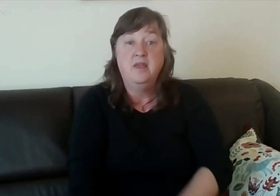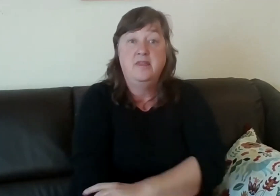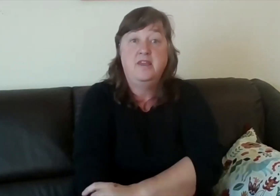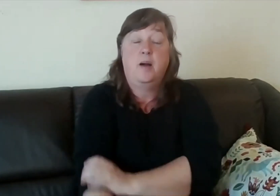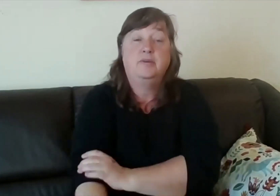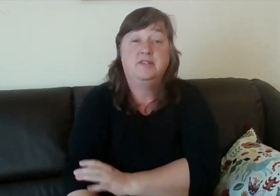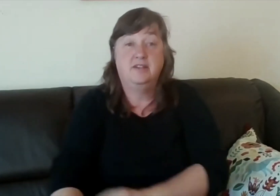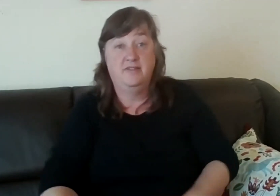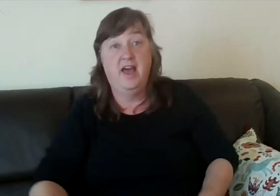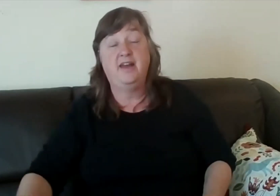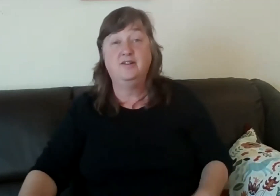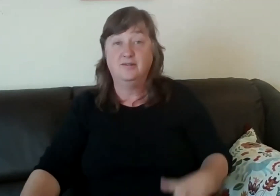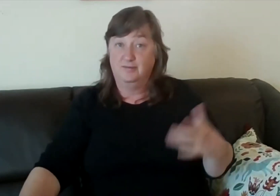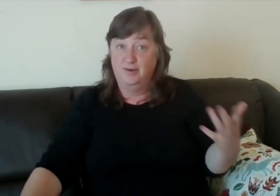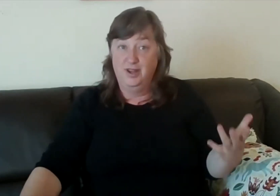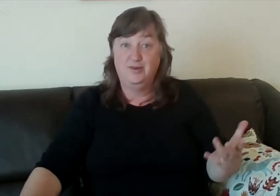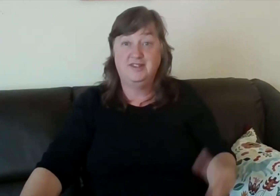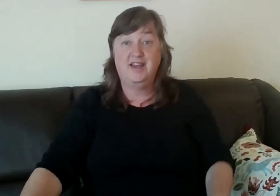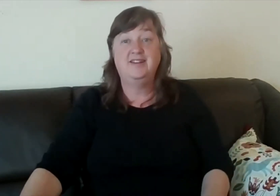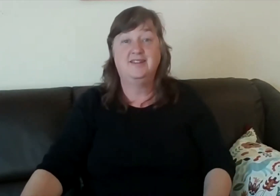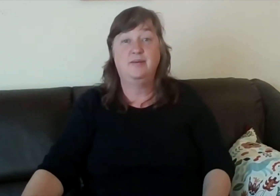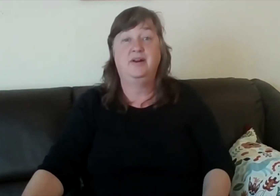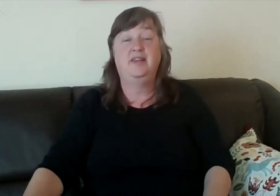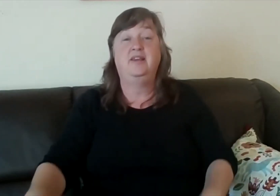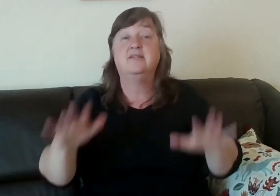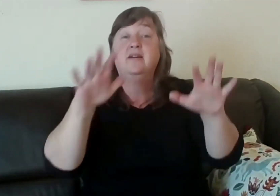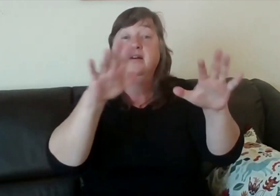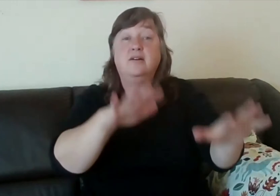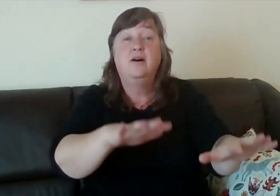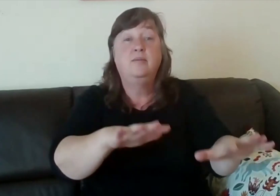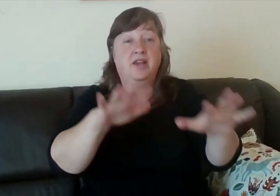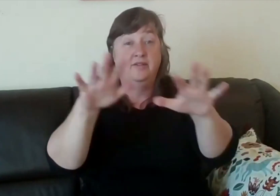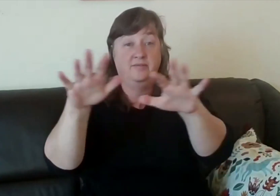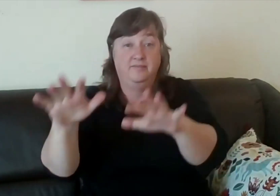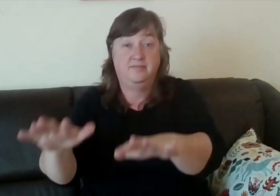The opposite of that, what you would say to somebody is, calm down.